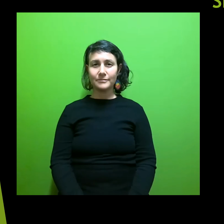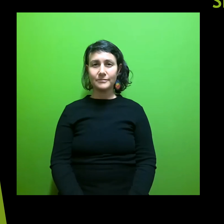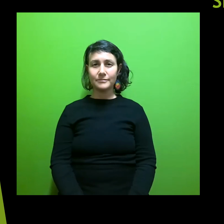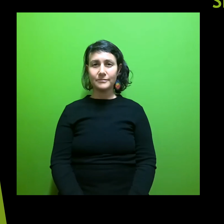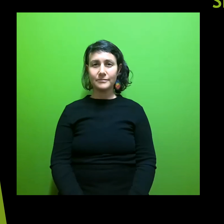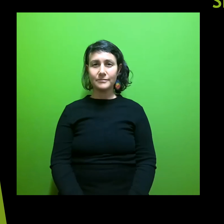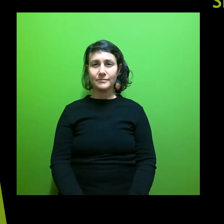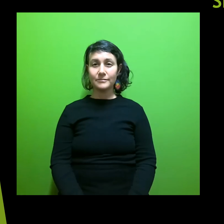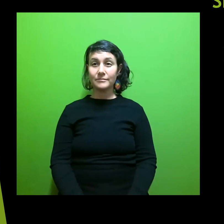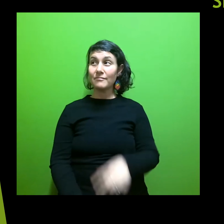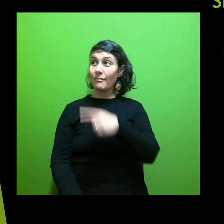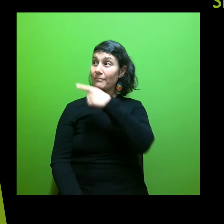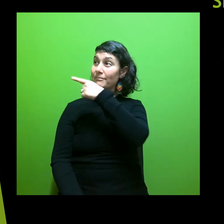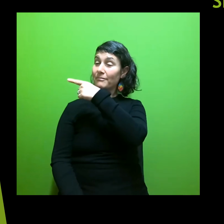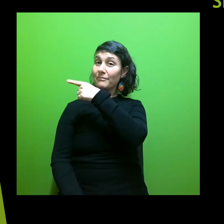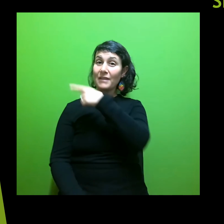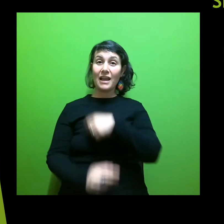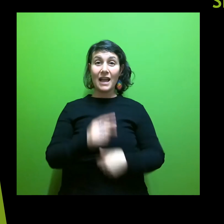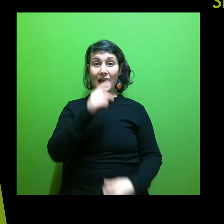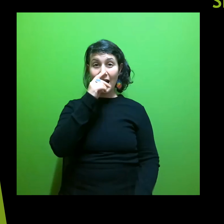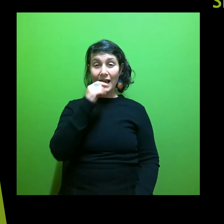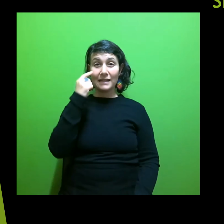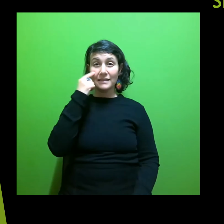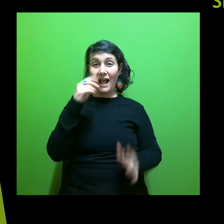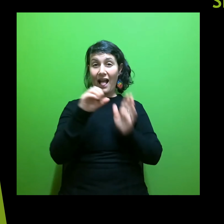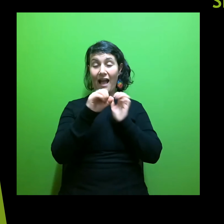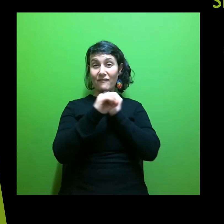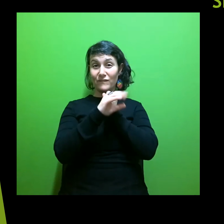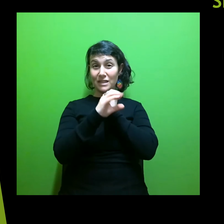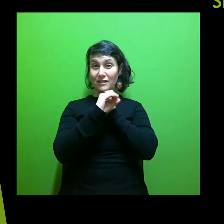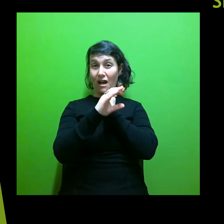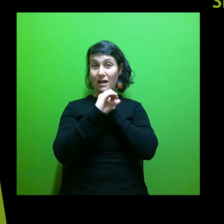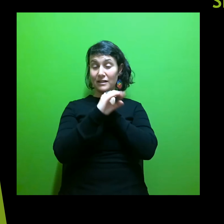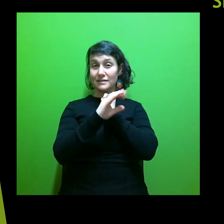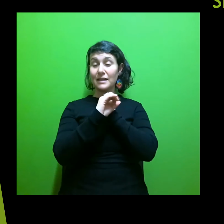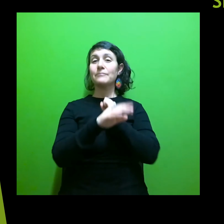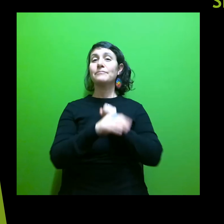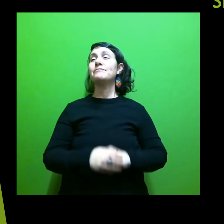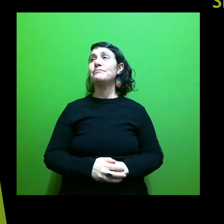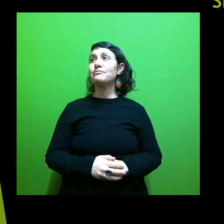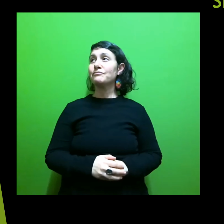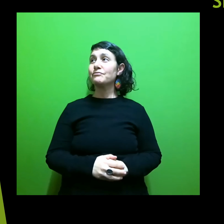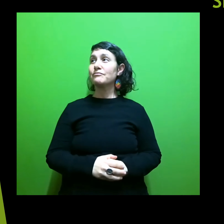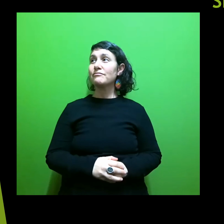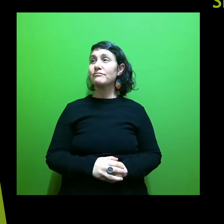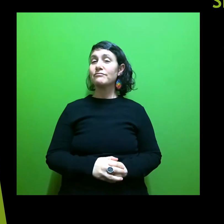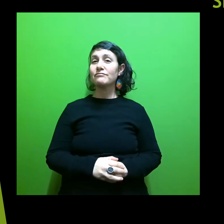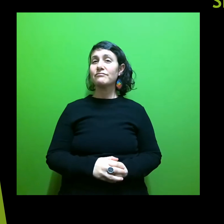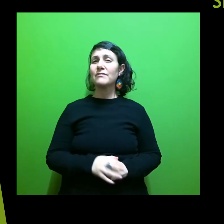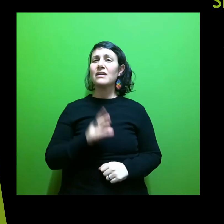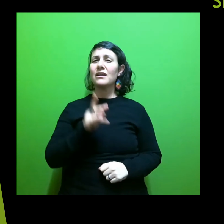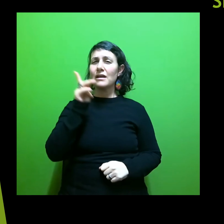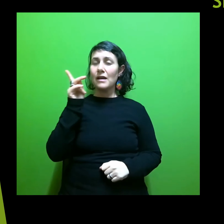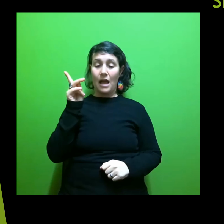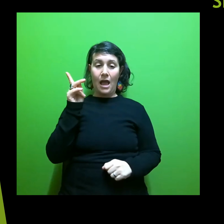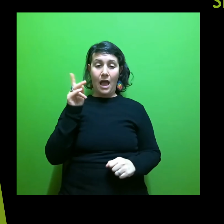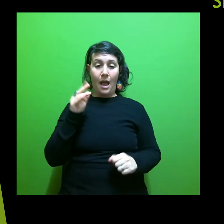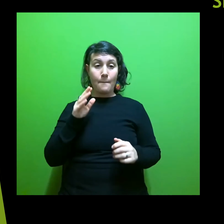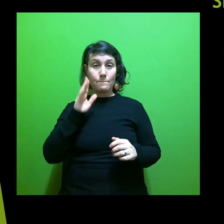So on this slide you can see some advertising that you might be familiar with. Advertising bans and